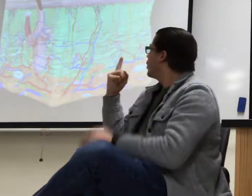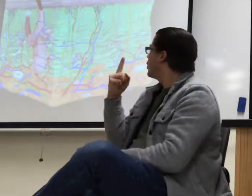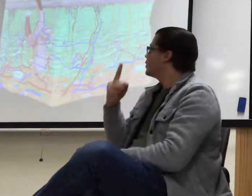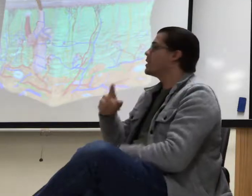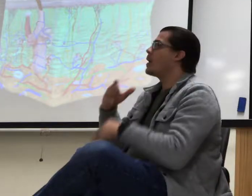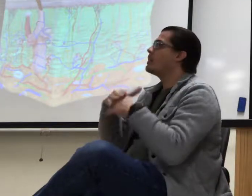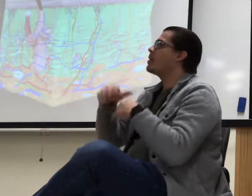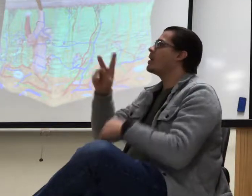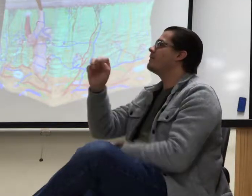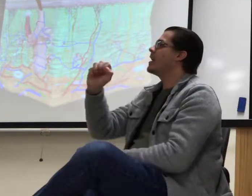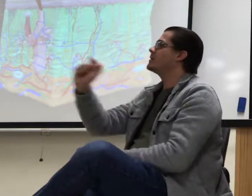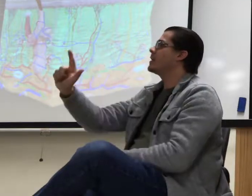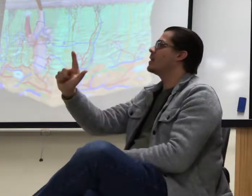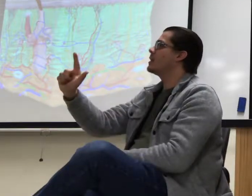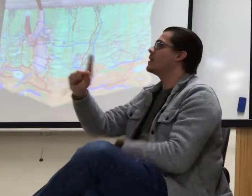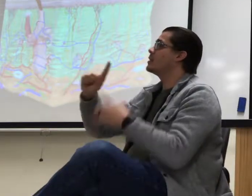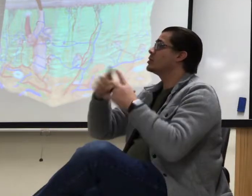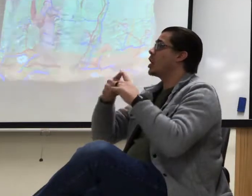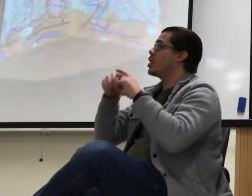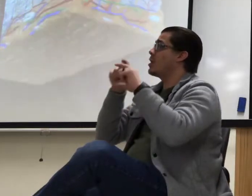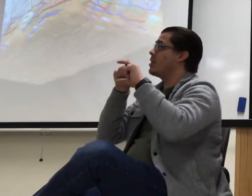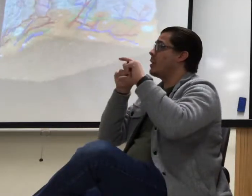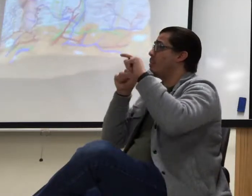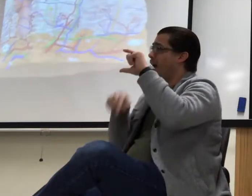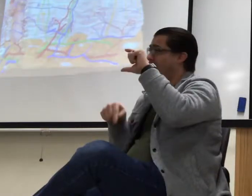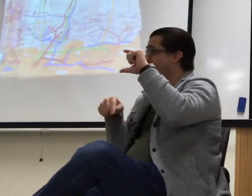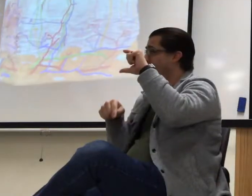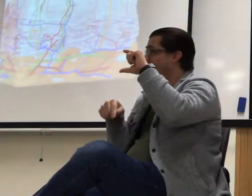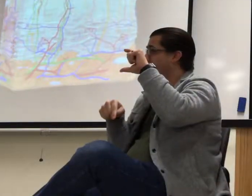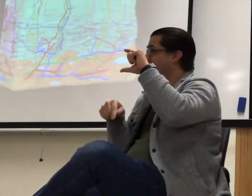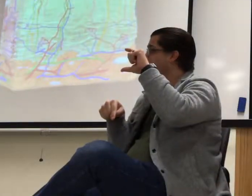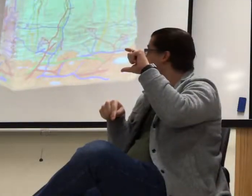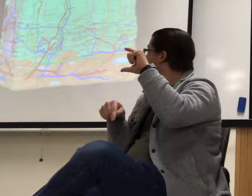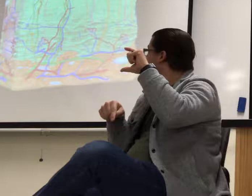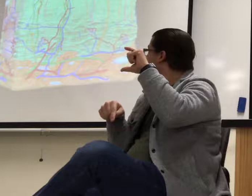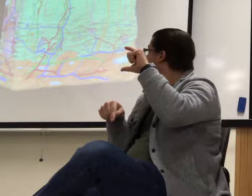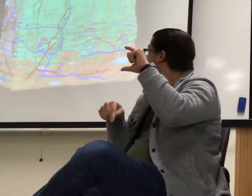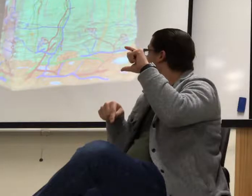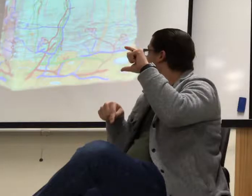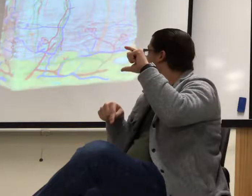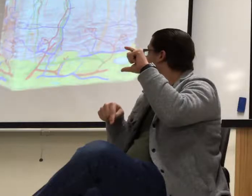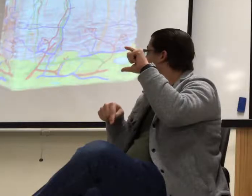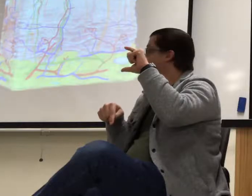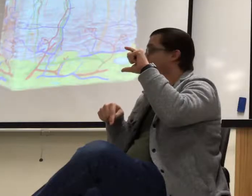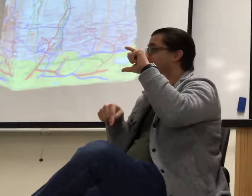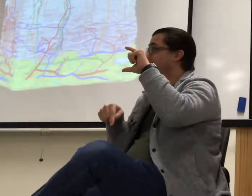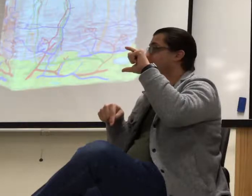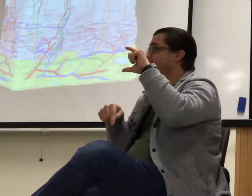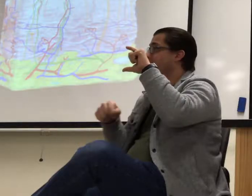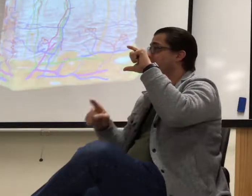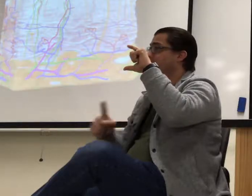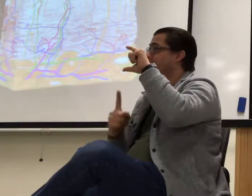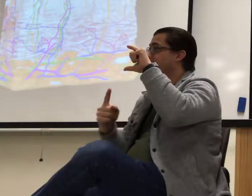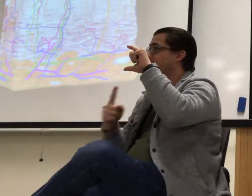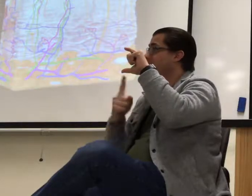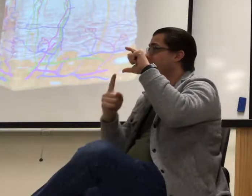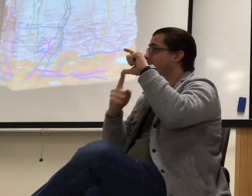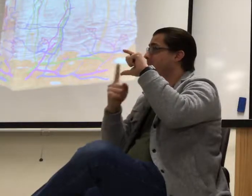vessels that start in the bottom layer. see if I can highlight one.